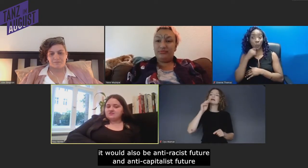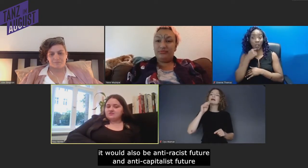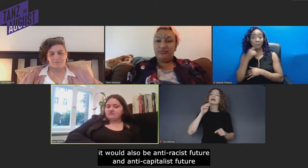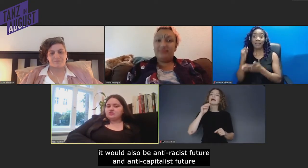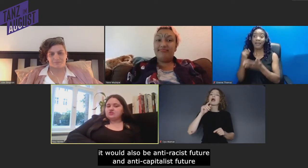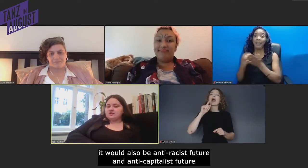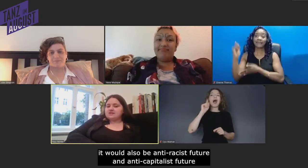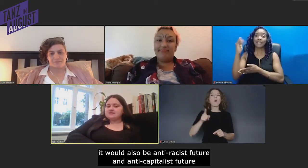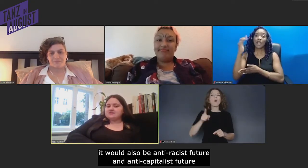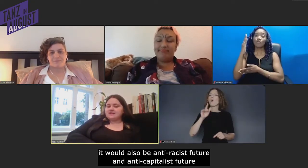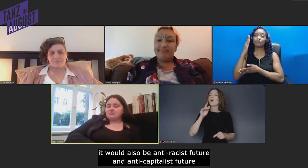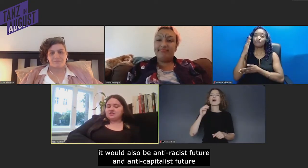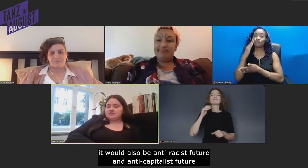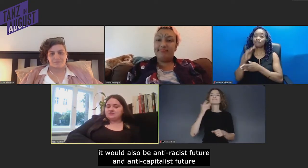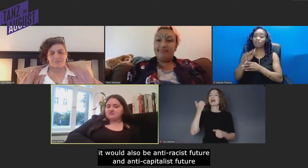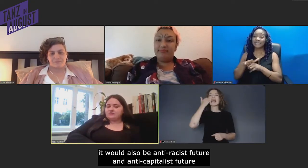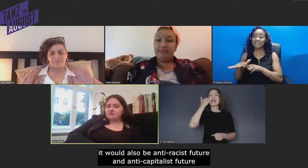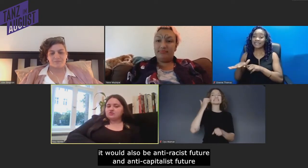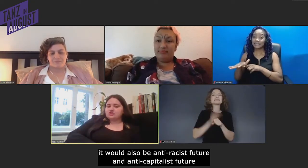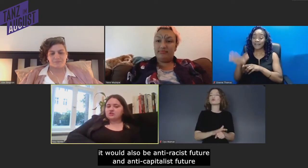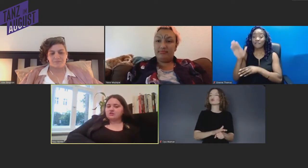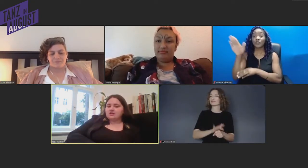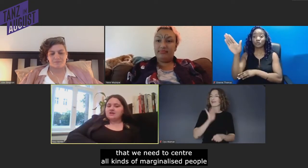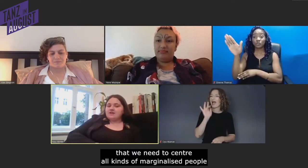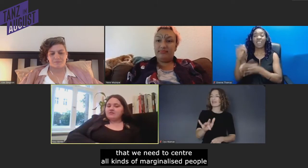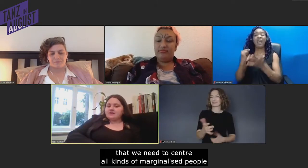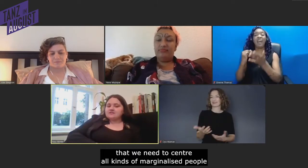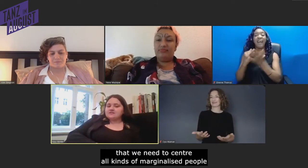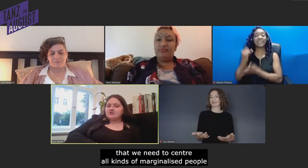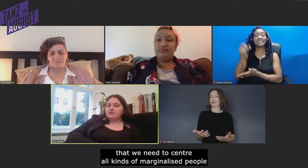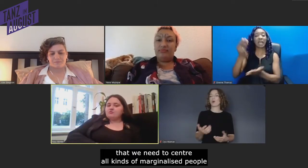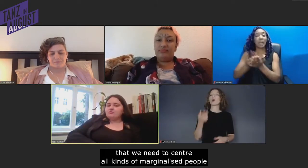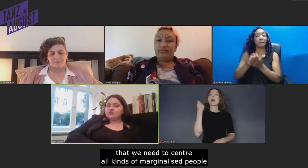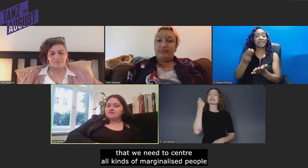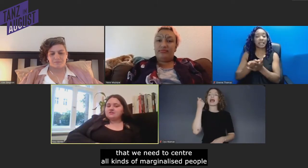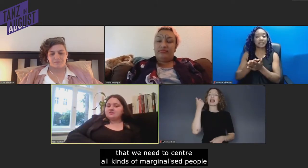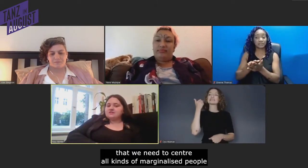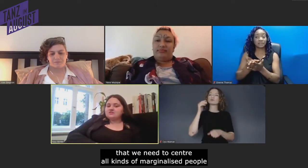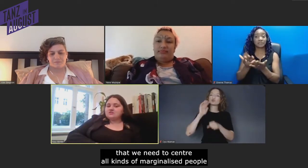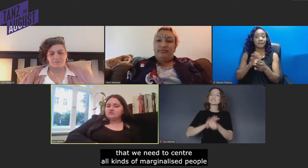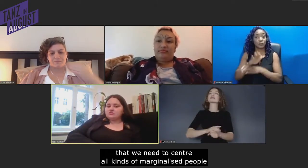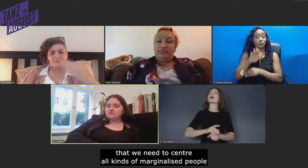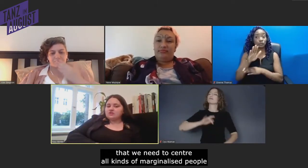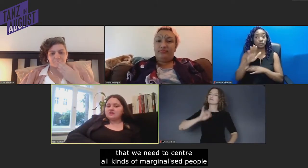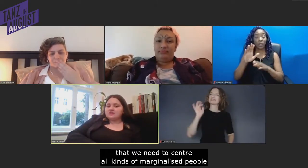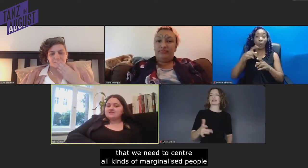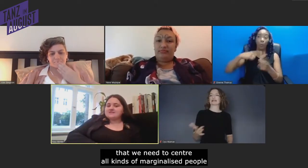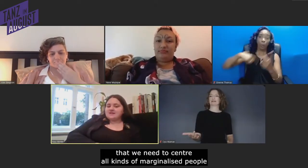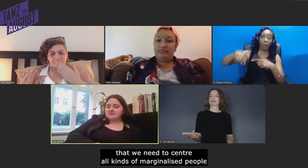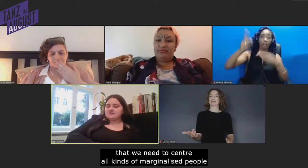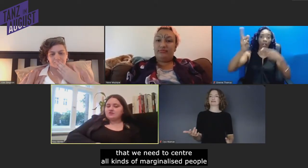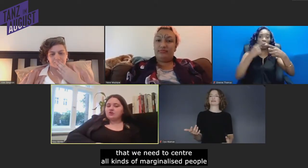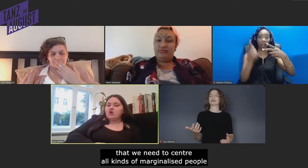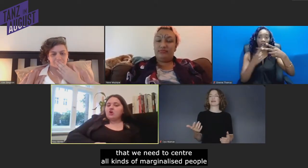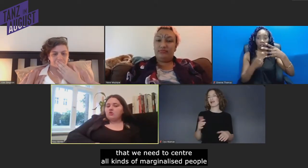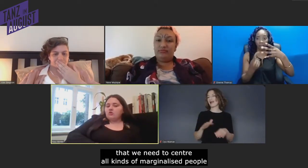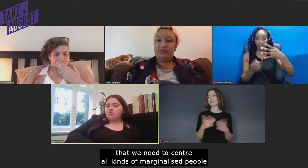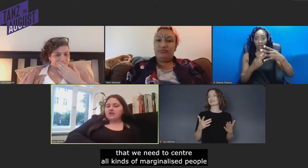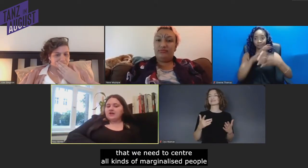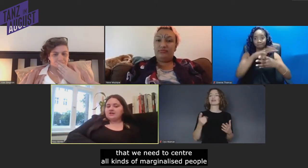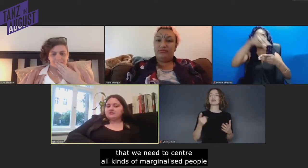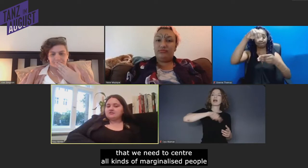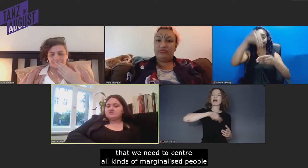anti-racist future, an anti-capitalist future, that we would need to center